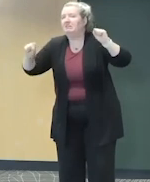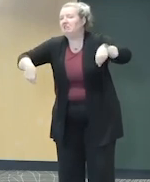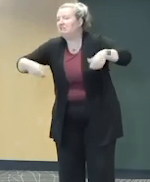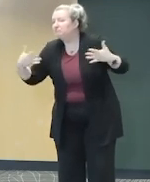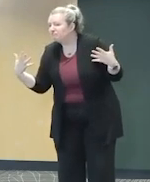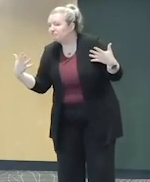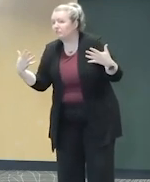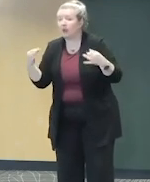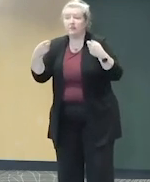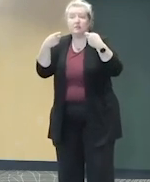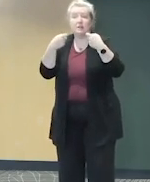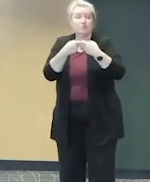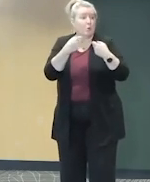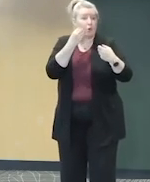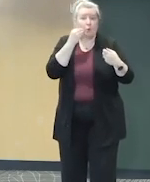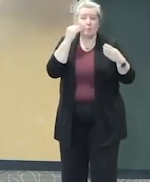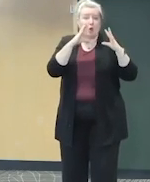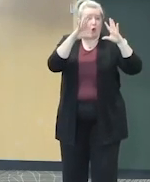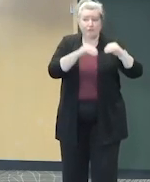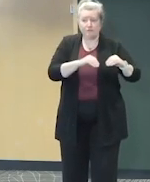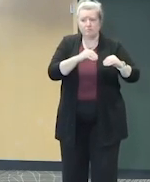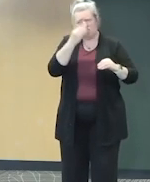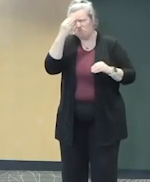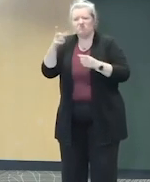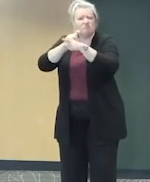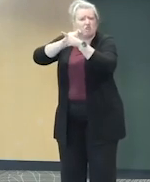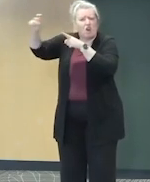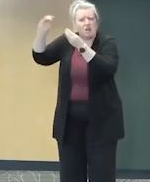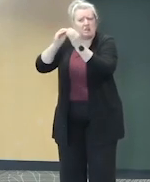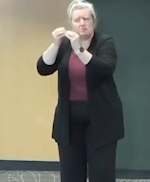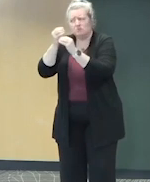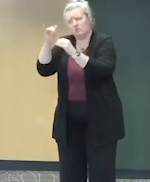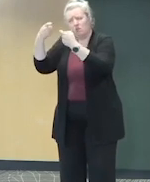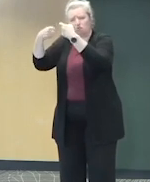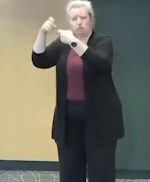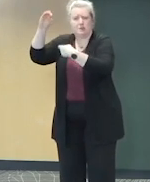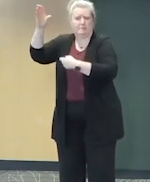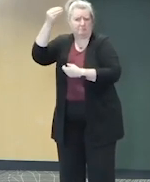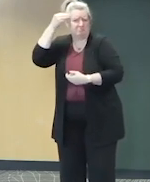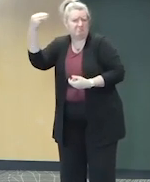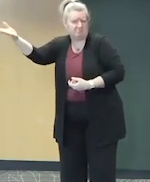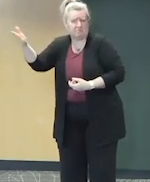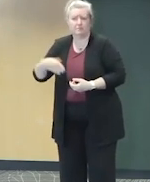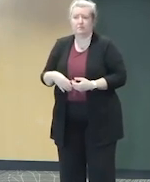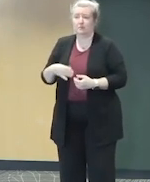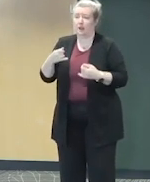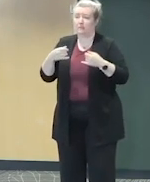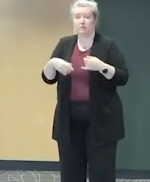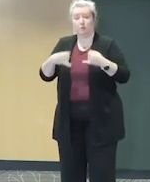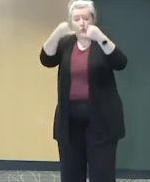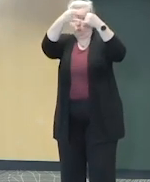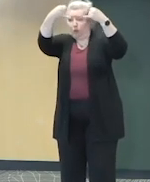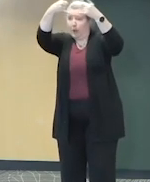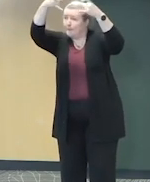that somebody else will. If you see a down power line, please stay clear of it, and again, call it in. We have not had